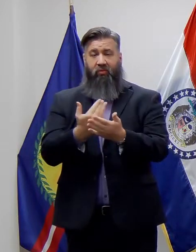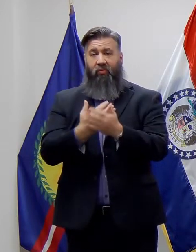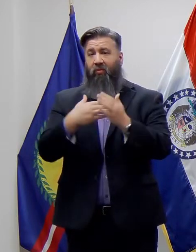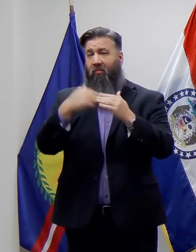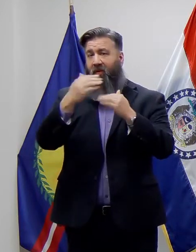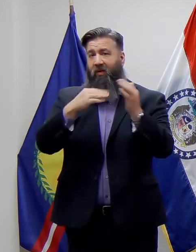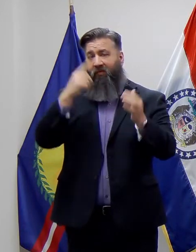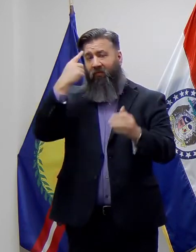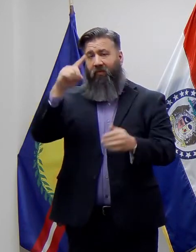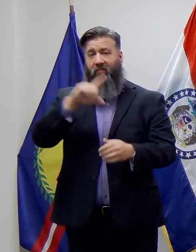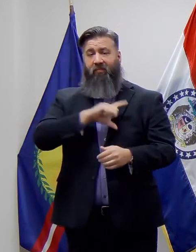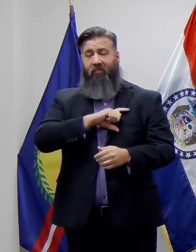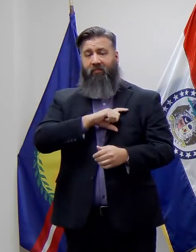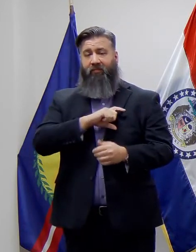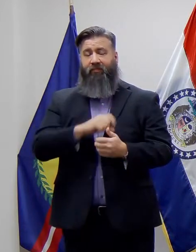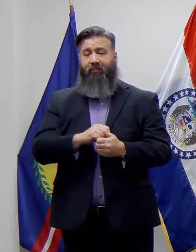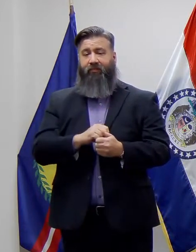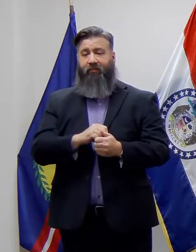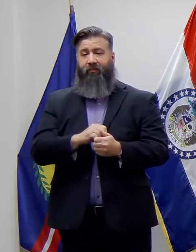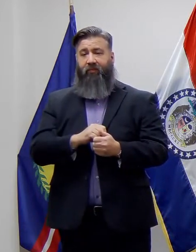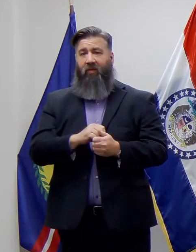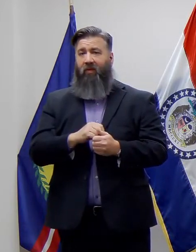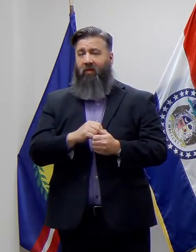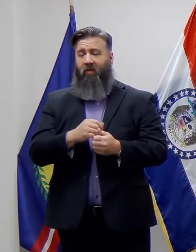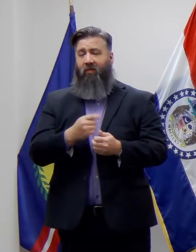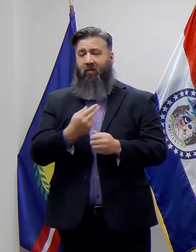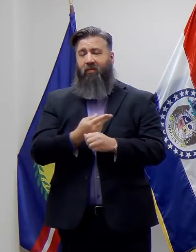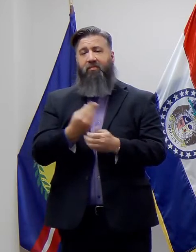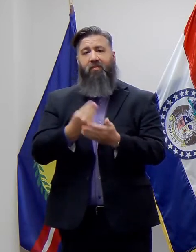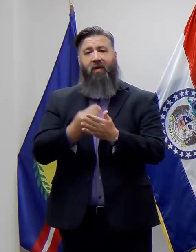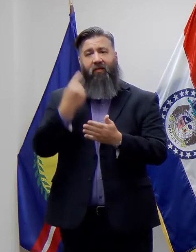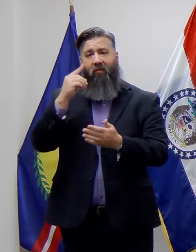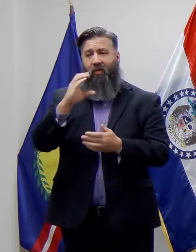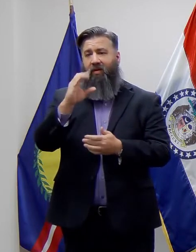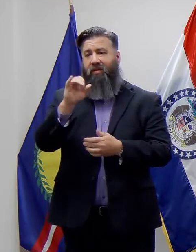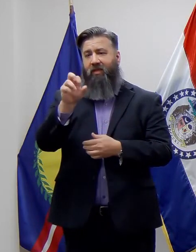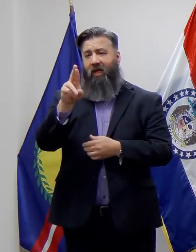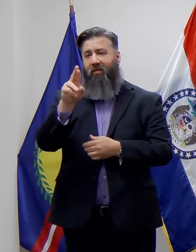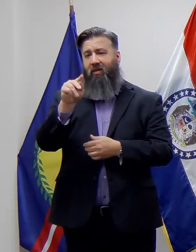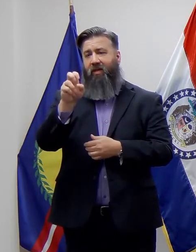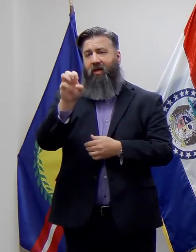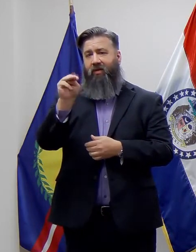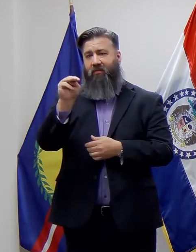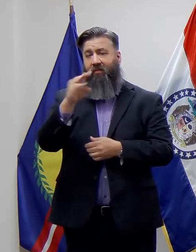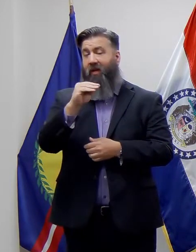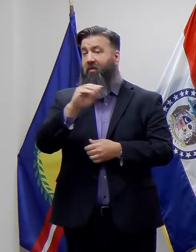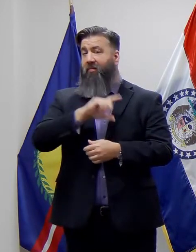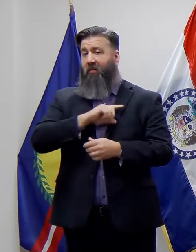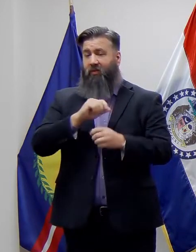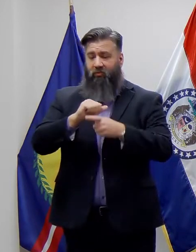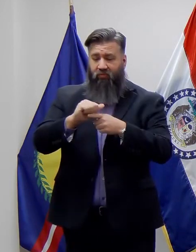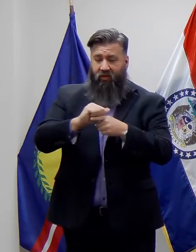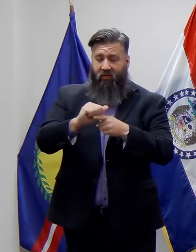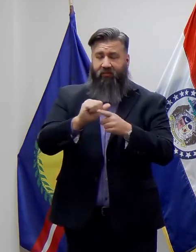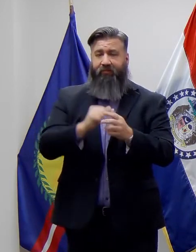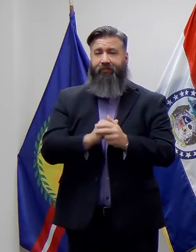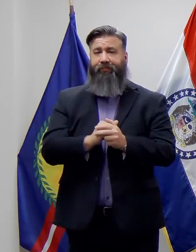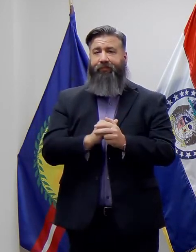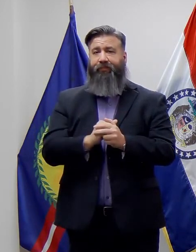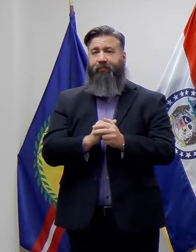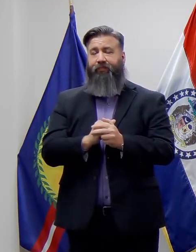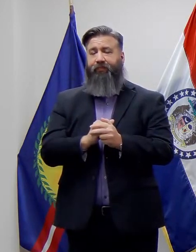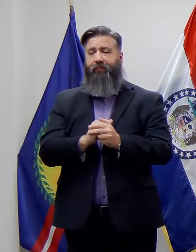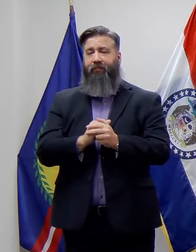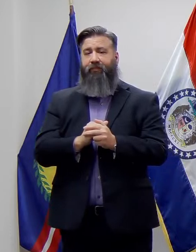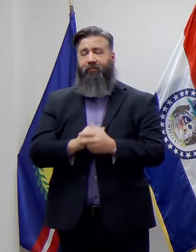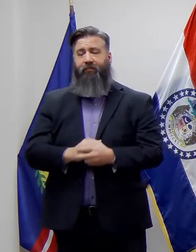crime prevention, cyber terrorism, police training, and evidence handling. And now, with more of us